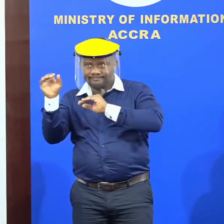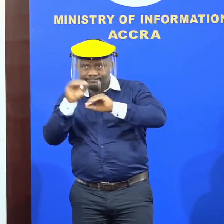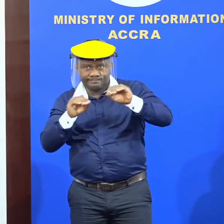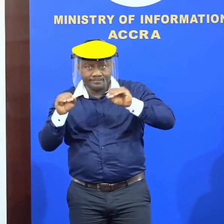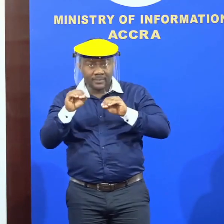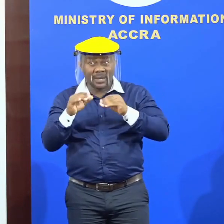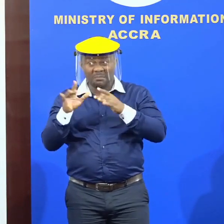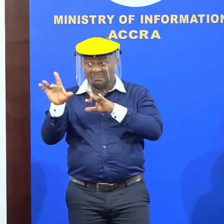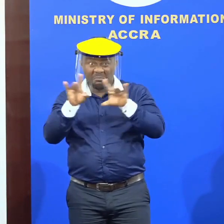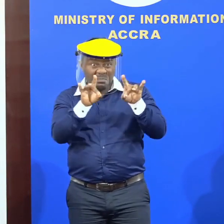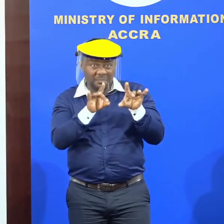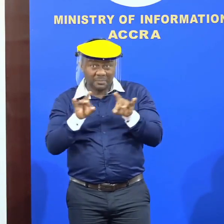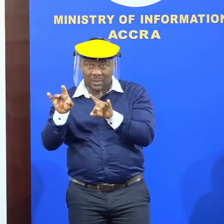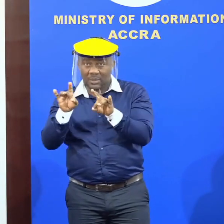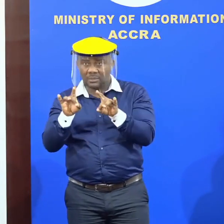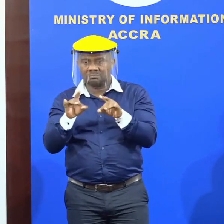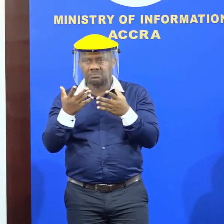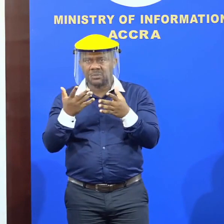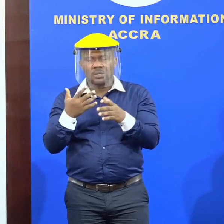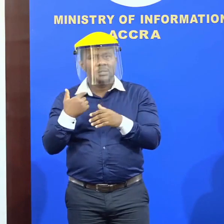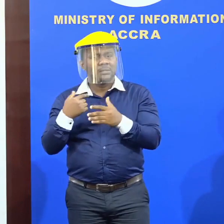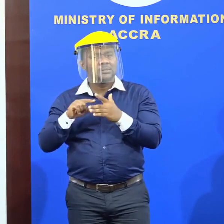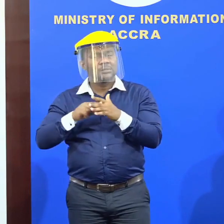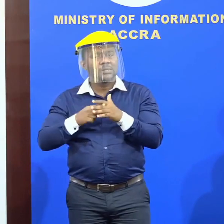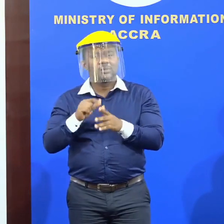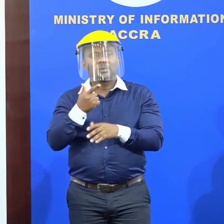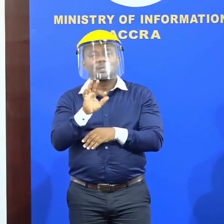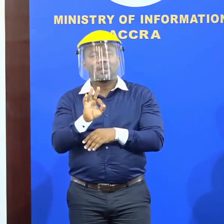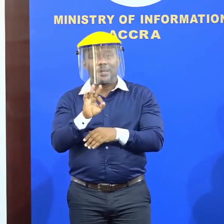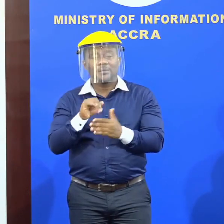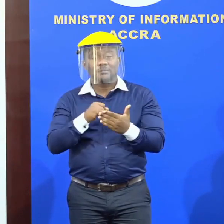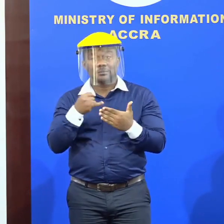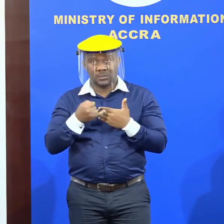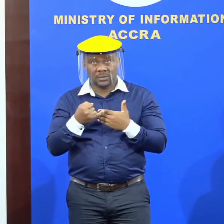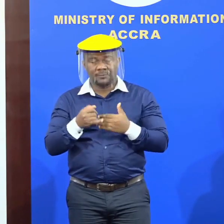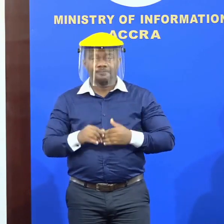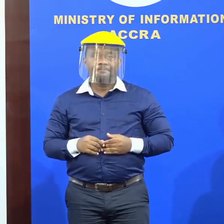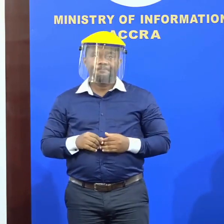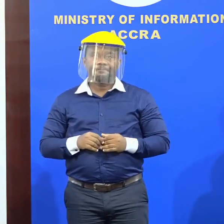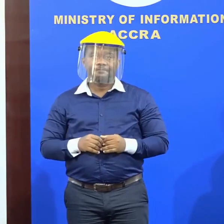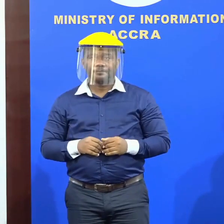collected on 29 January, and then subsequent one has already been done.